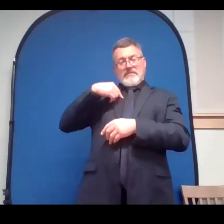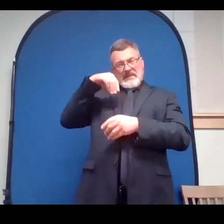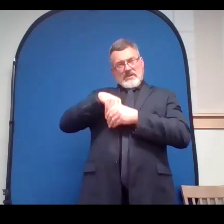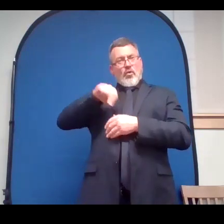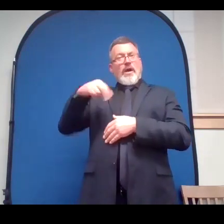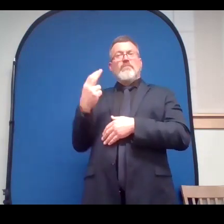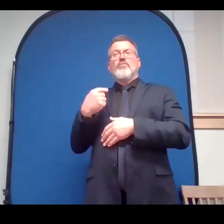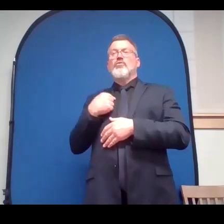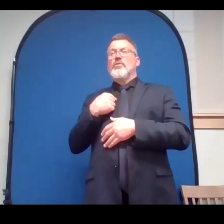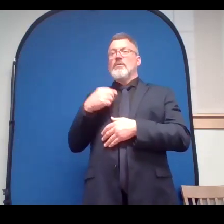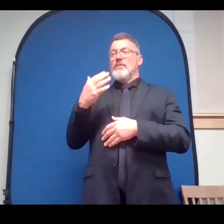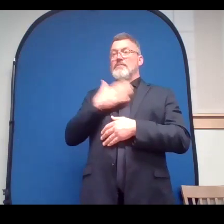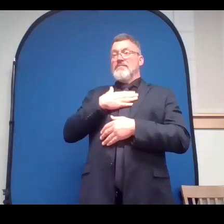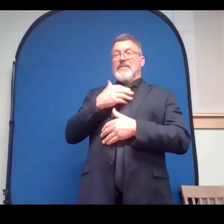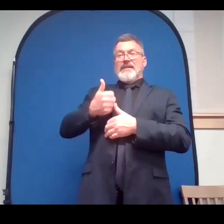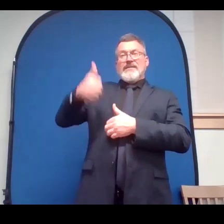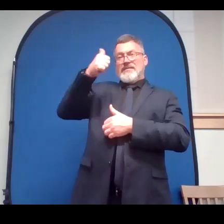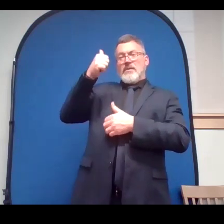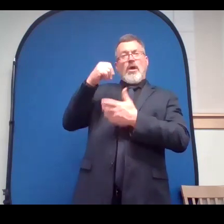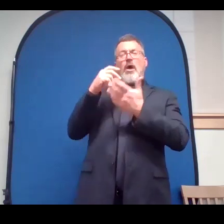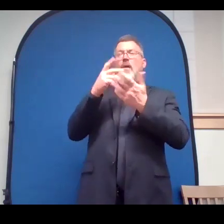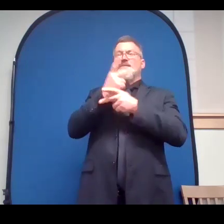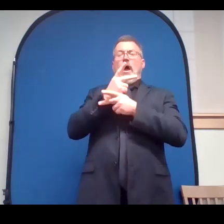reviewed by my supervisors, and if